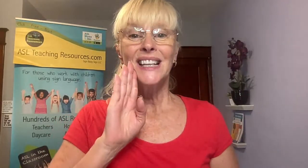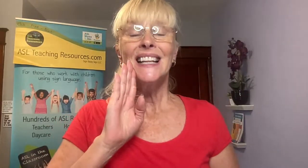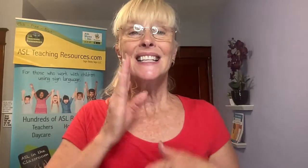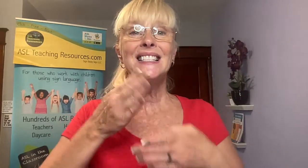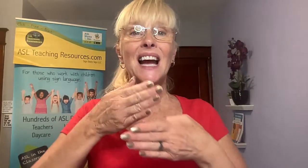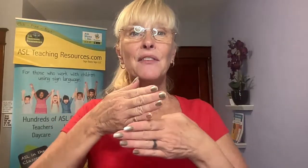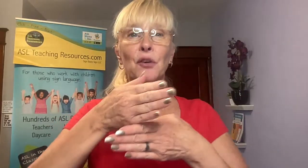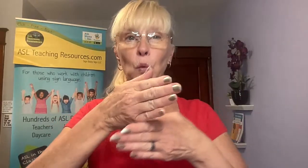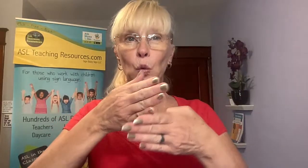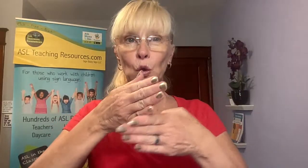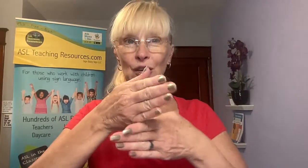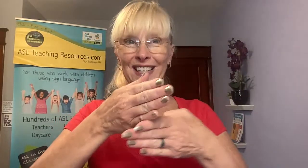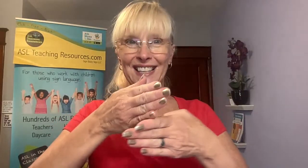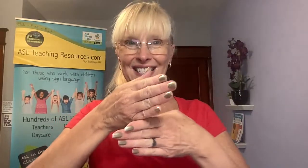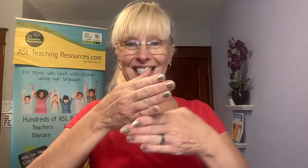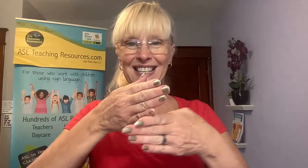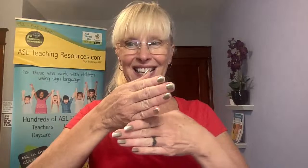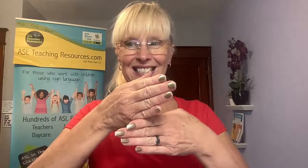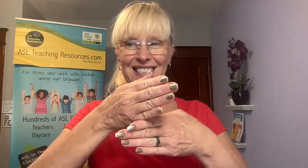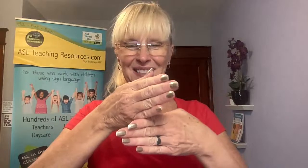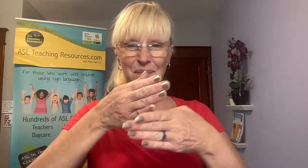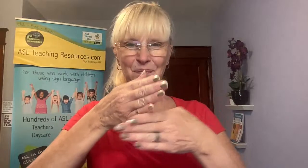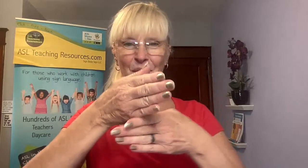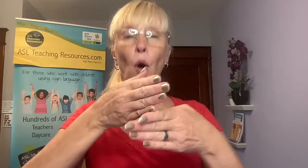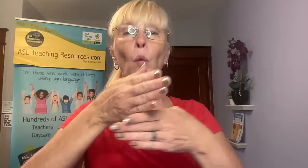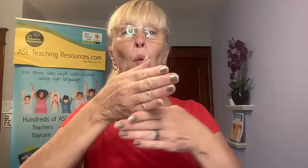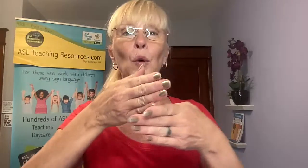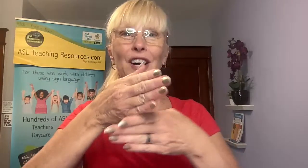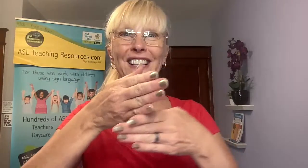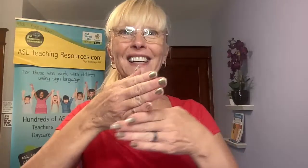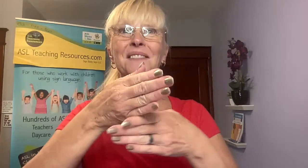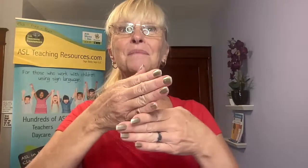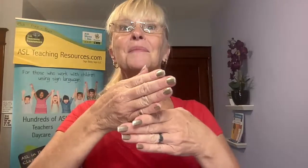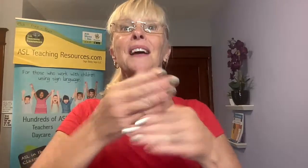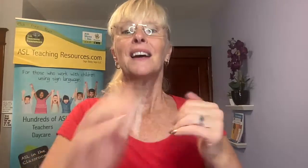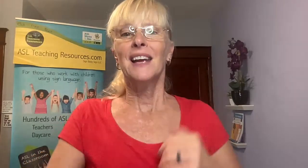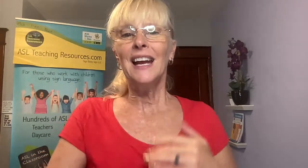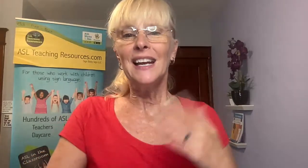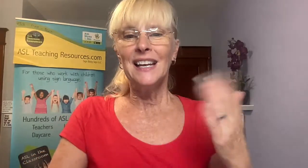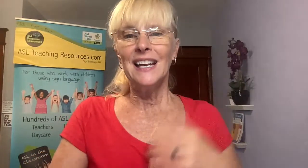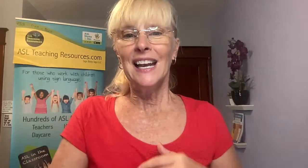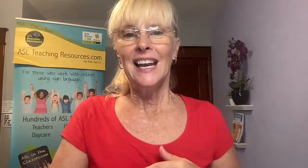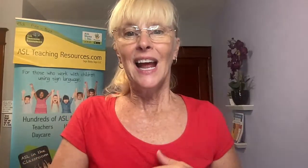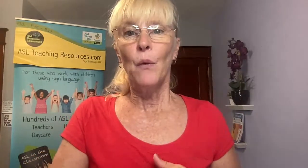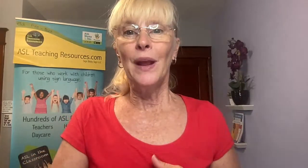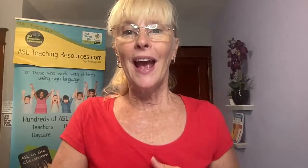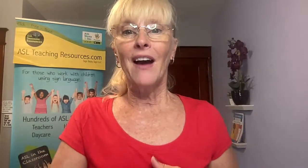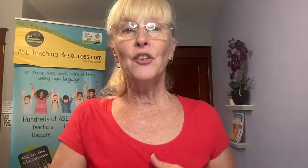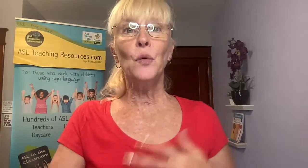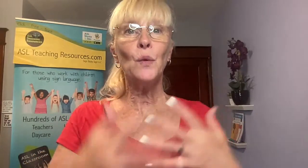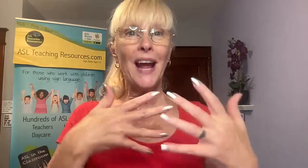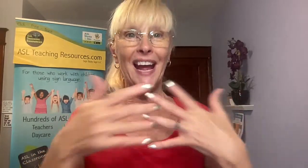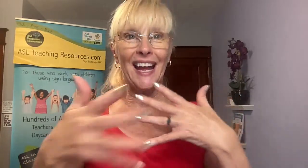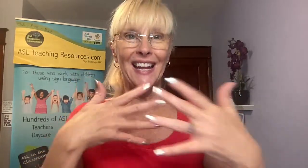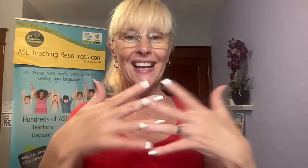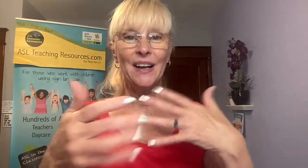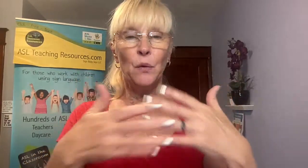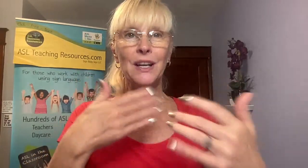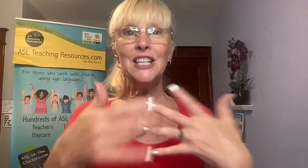the sign for wood is this, wood. Okay, we have gray. We're going to